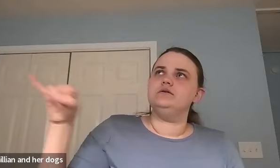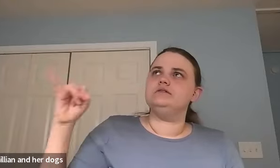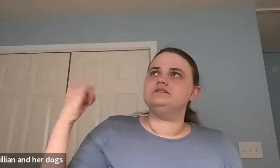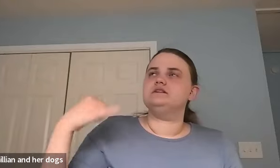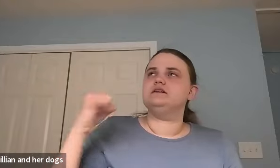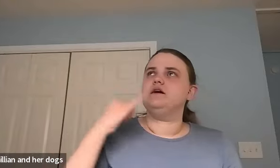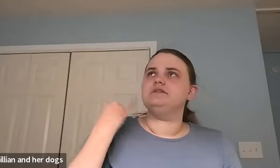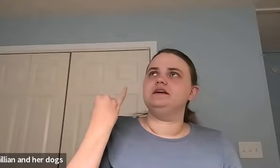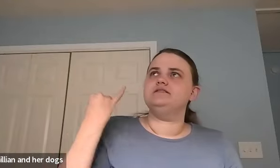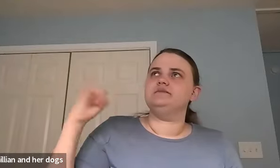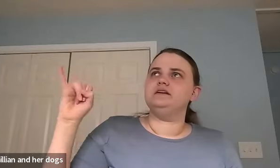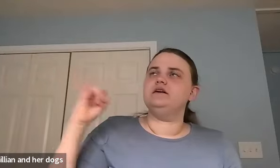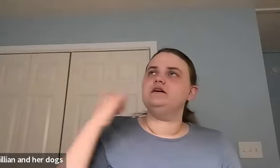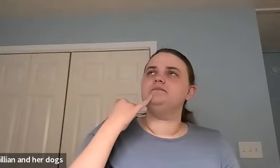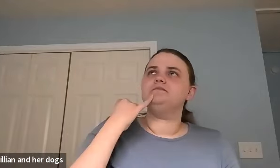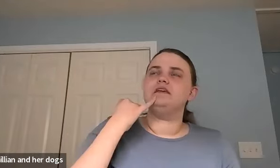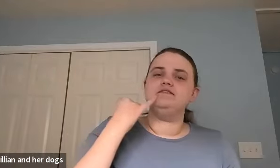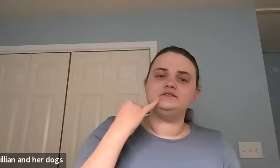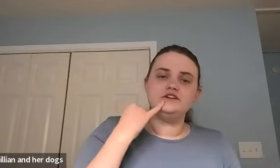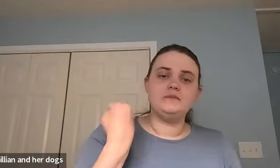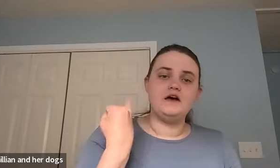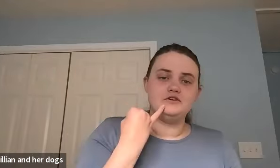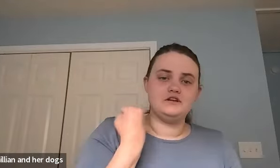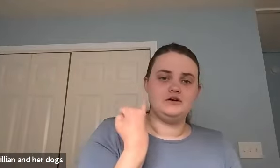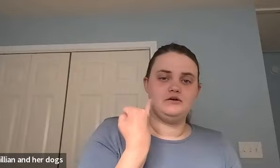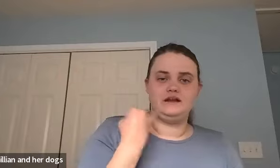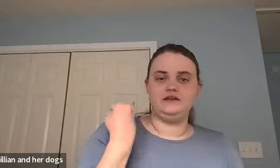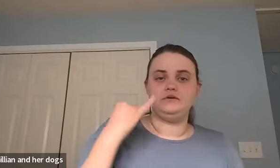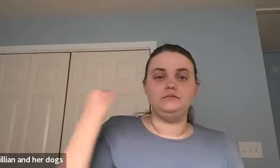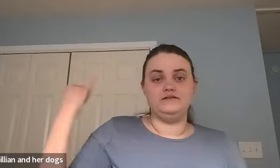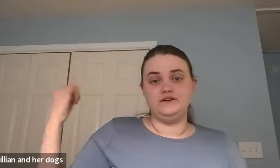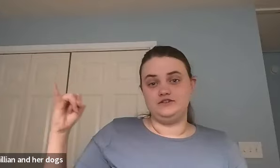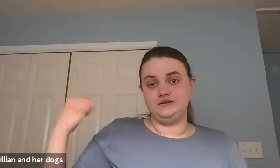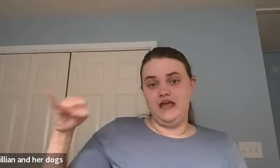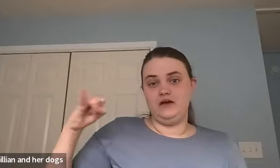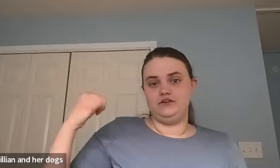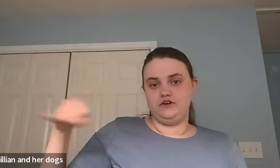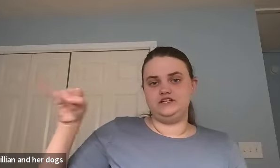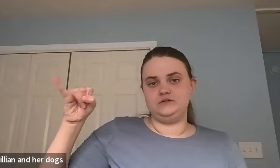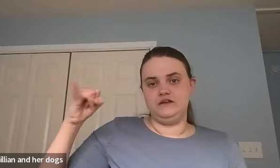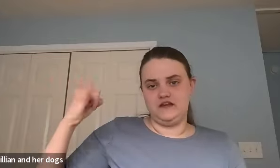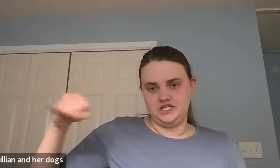Oh, this is getting complicated for me. If it's near your mouth, you're gonna go kind of inward, but if you're doing out, you're gonna just make that